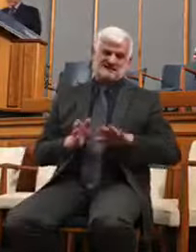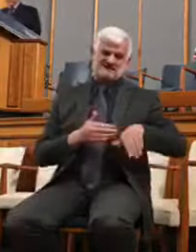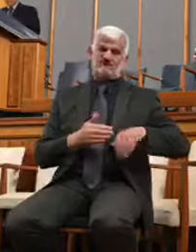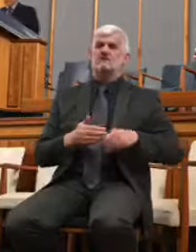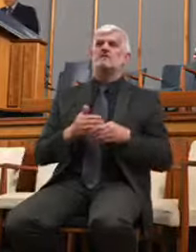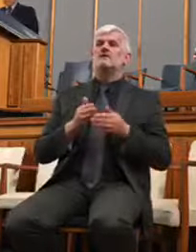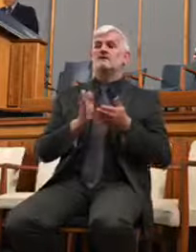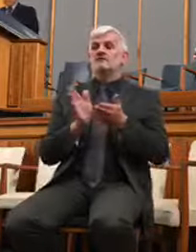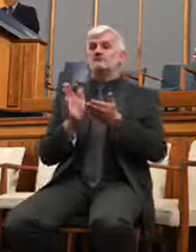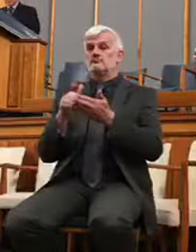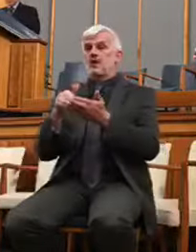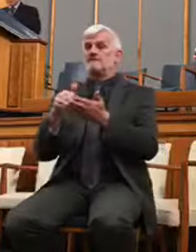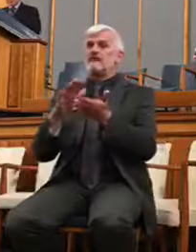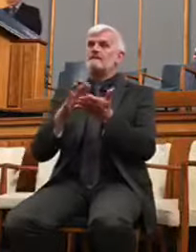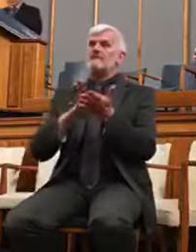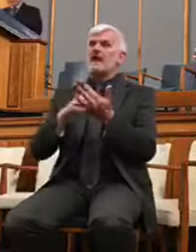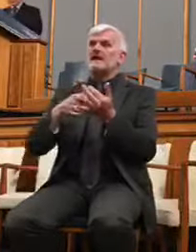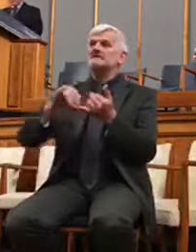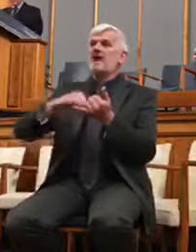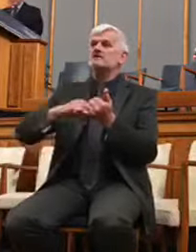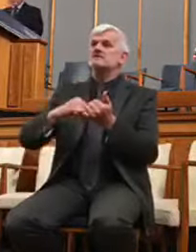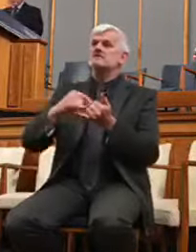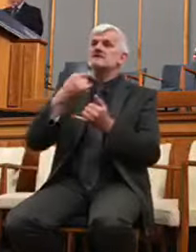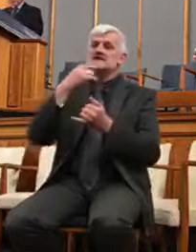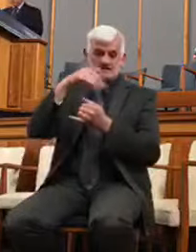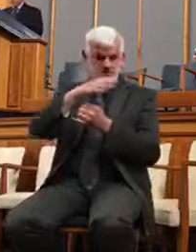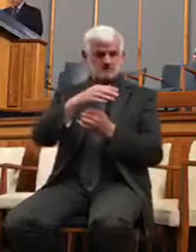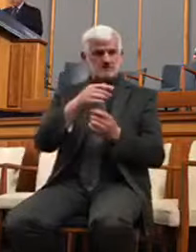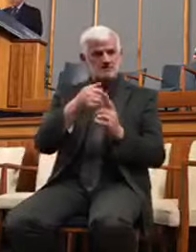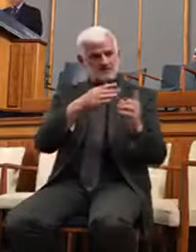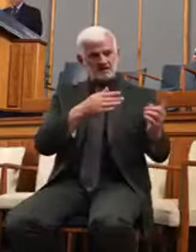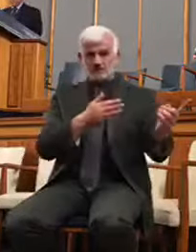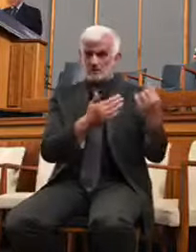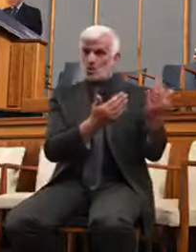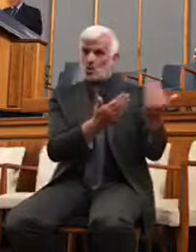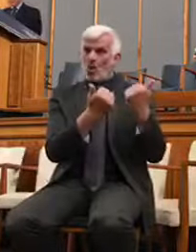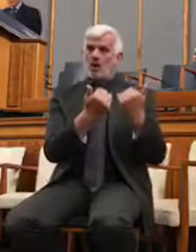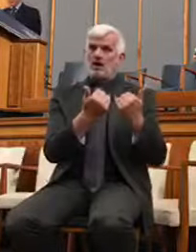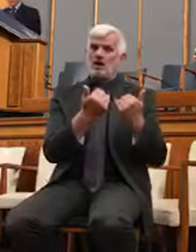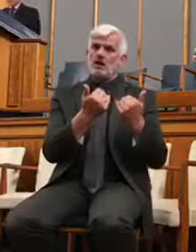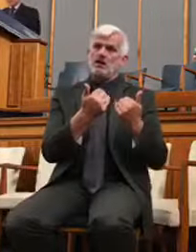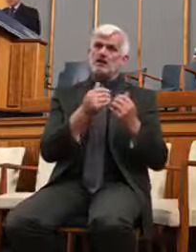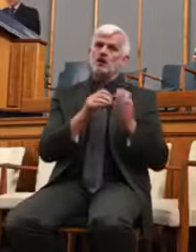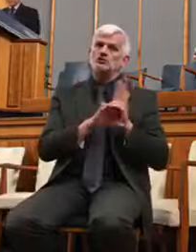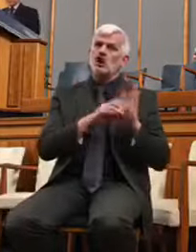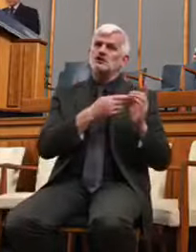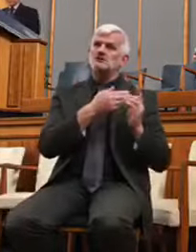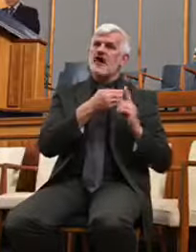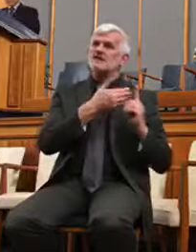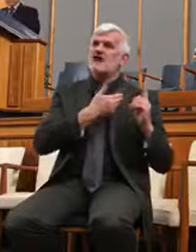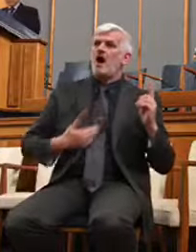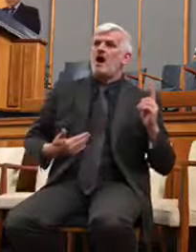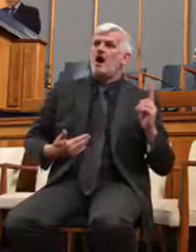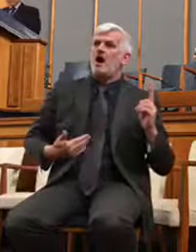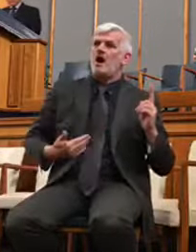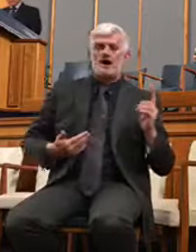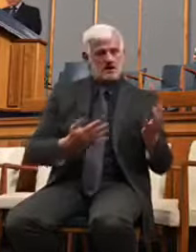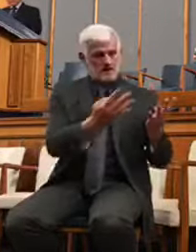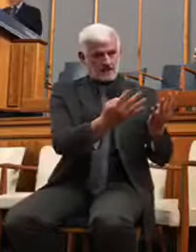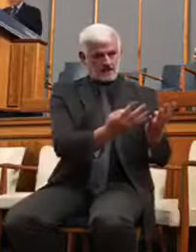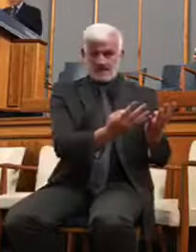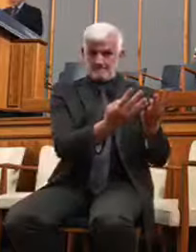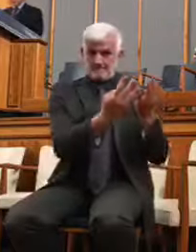Miletus he sent to Ephesus, and called the elders of the church. And when they were come